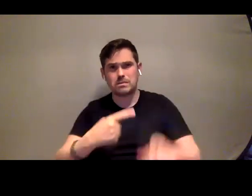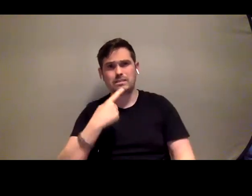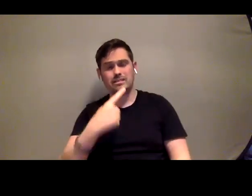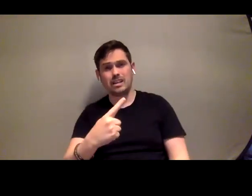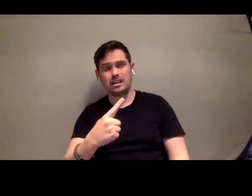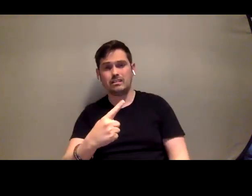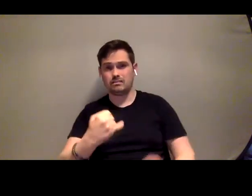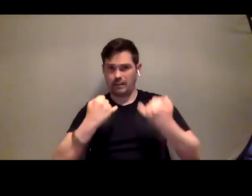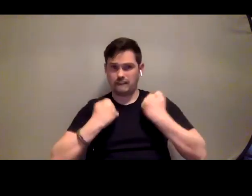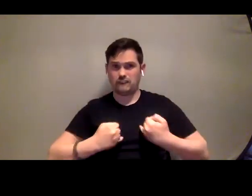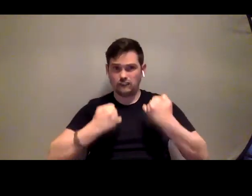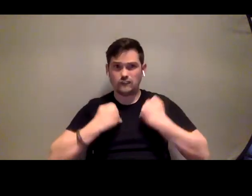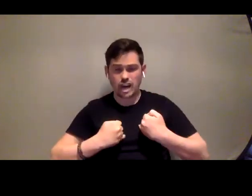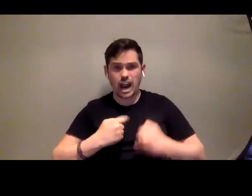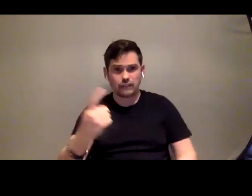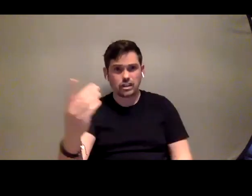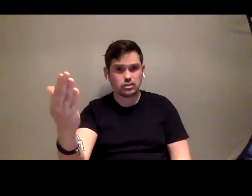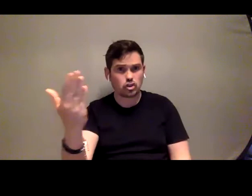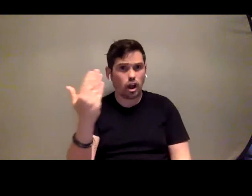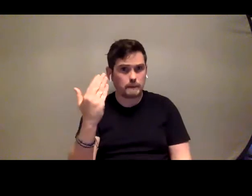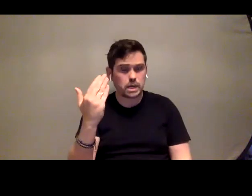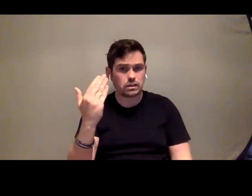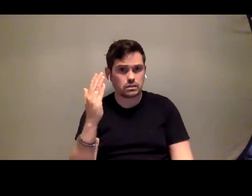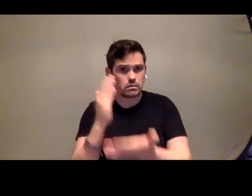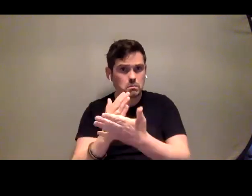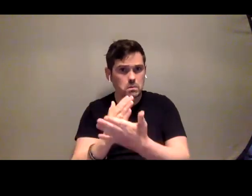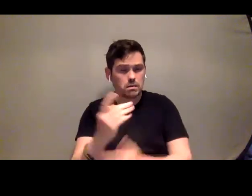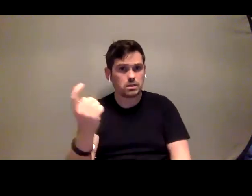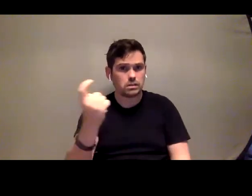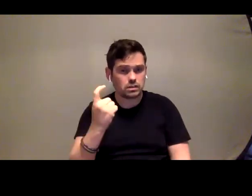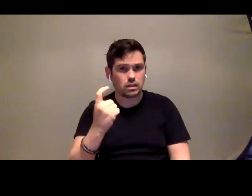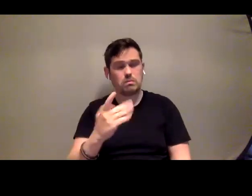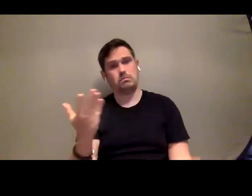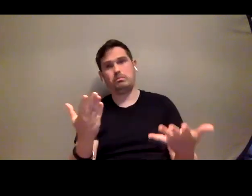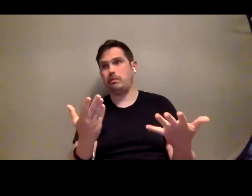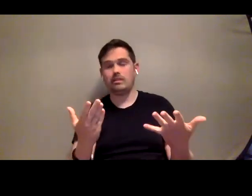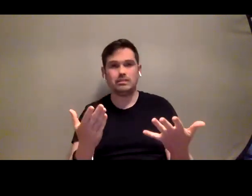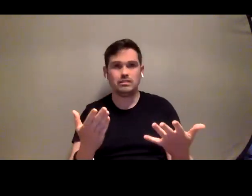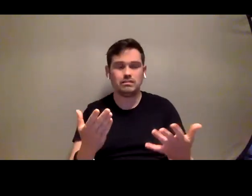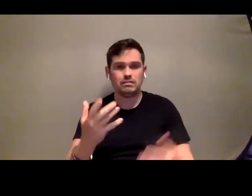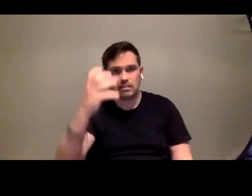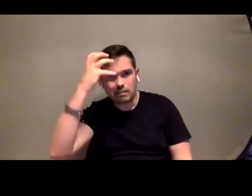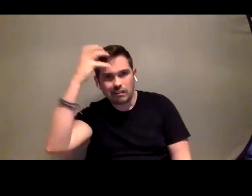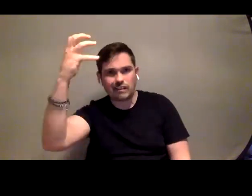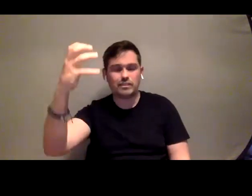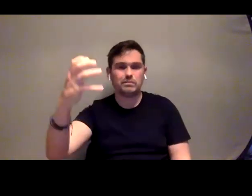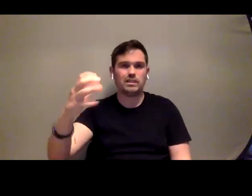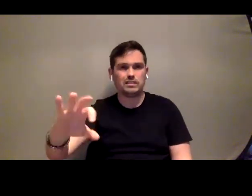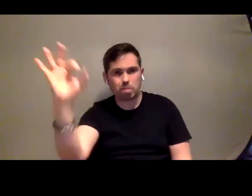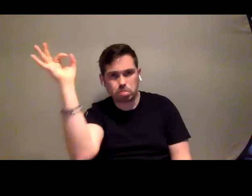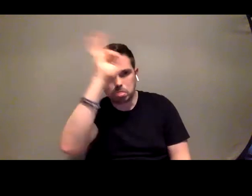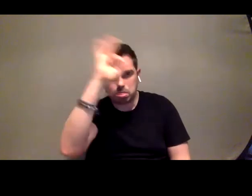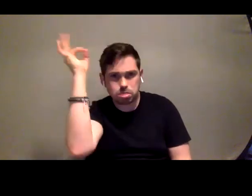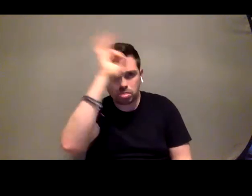how, to be completely honest with you, how criminally negligent the authorities and the government were in handling all of this, not